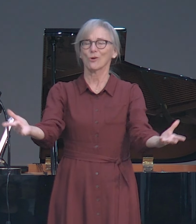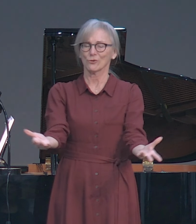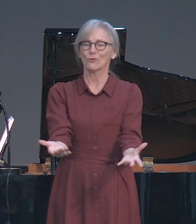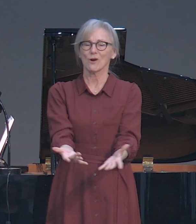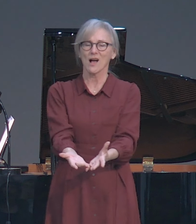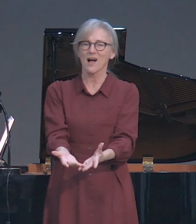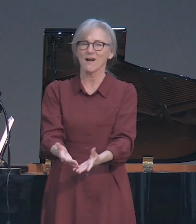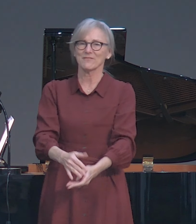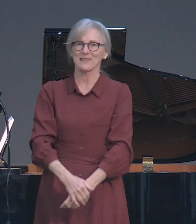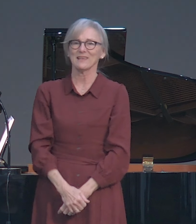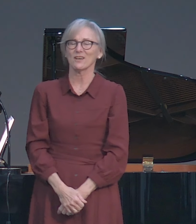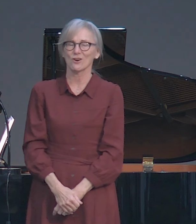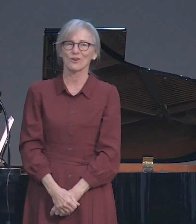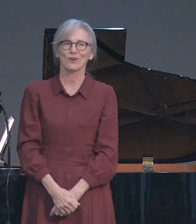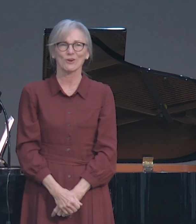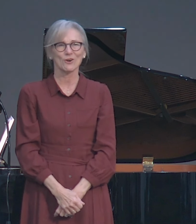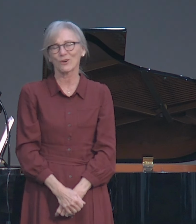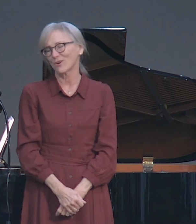corner of the